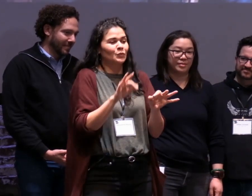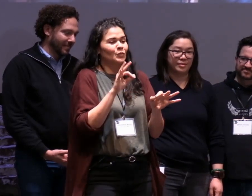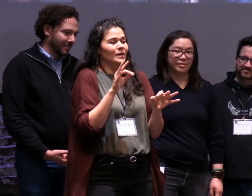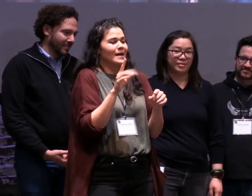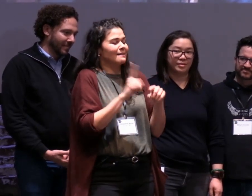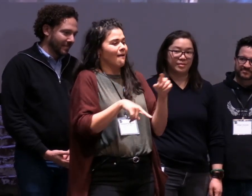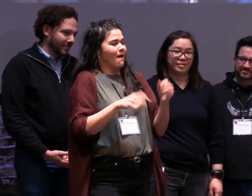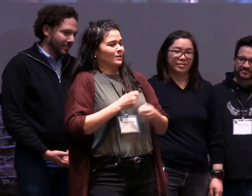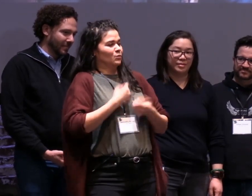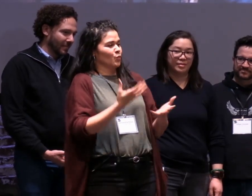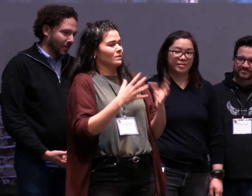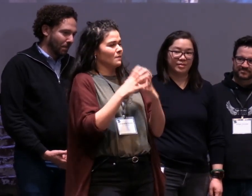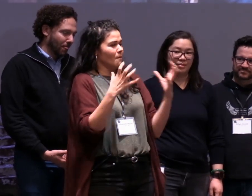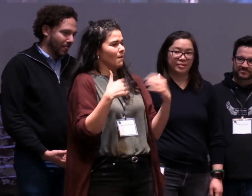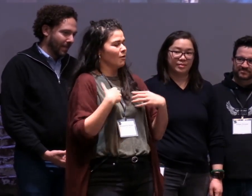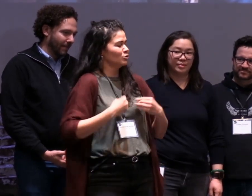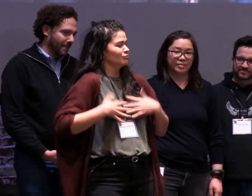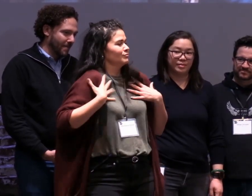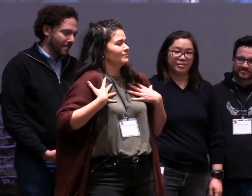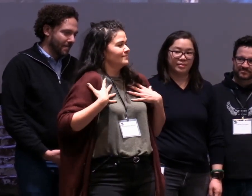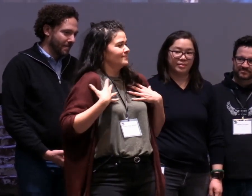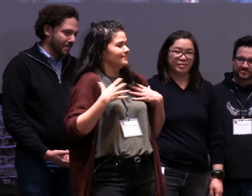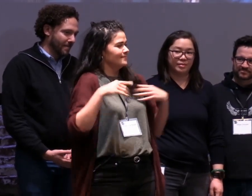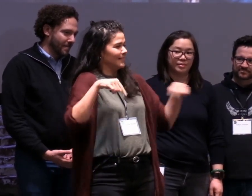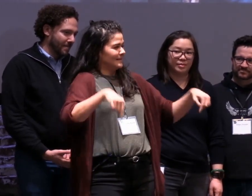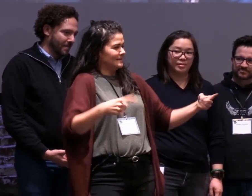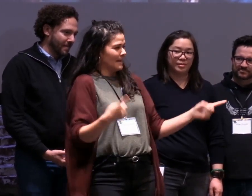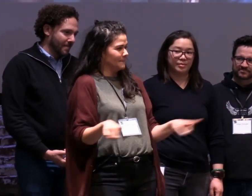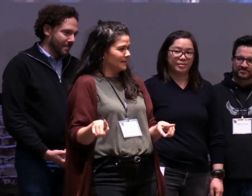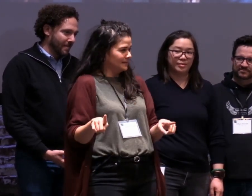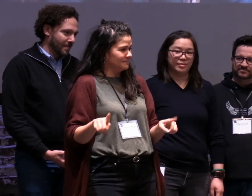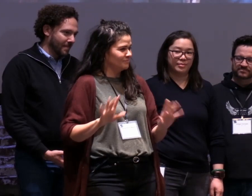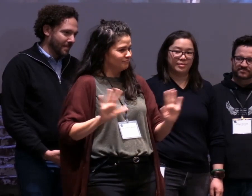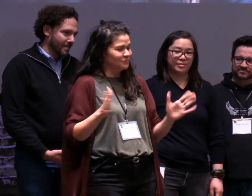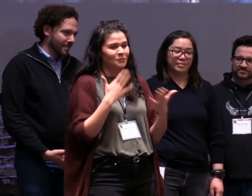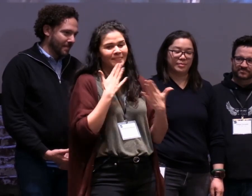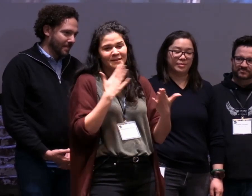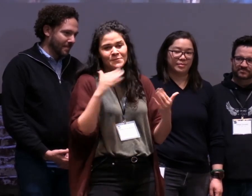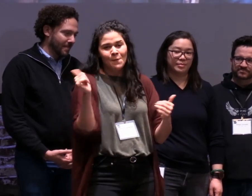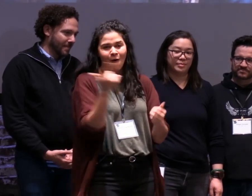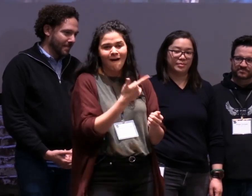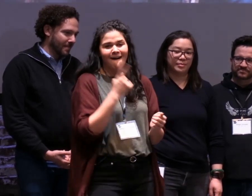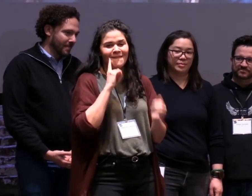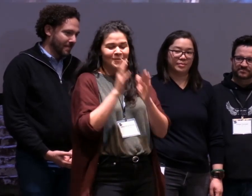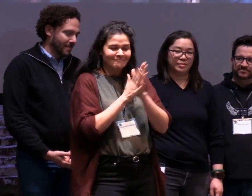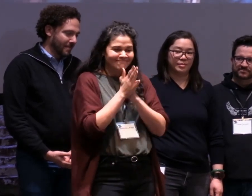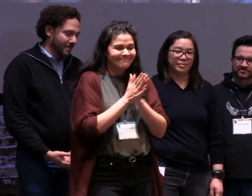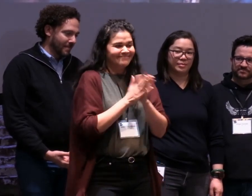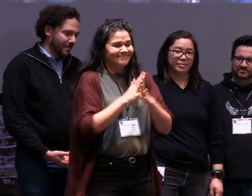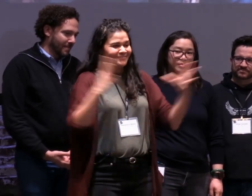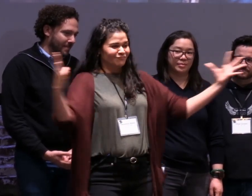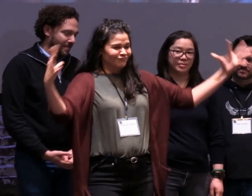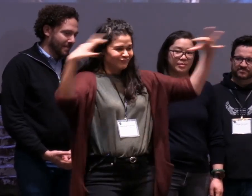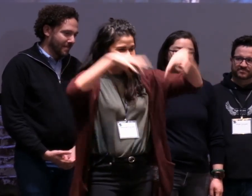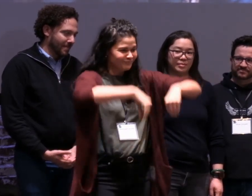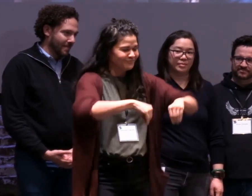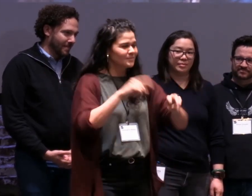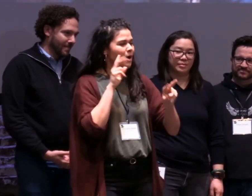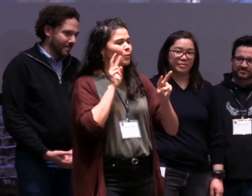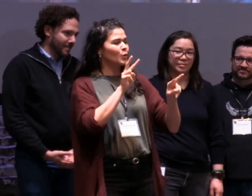You'll be interacting with us for 3 days, so you'll see a lot of me and the other individuals, and we are so inspired by everyone coming